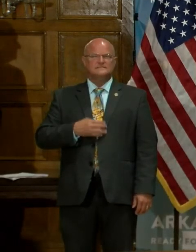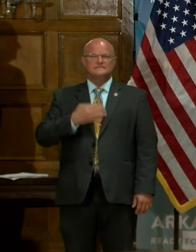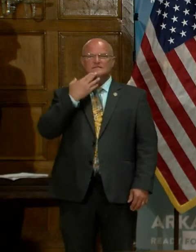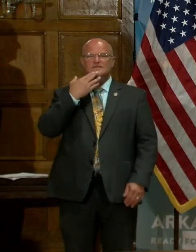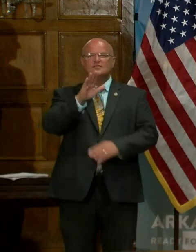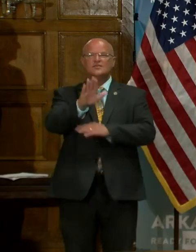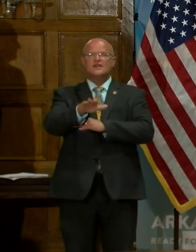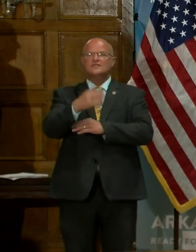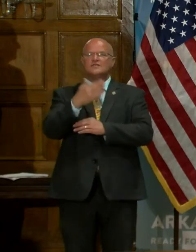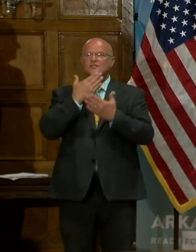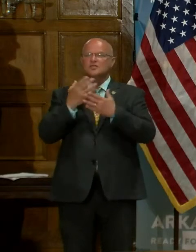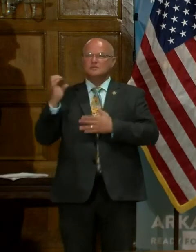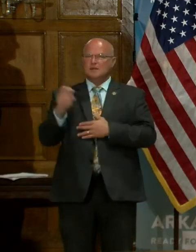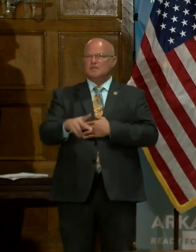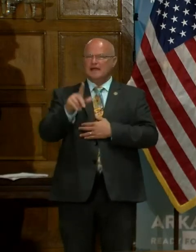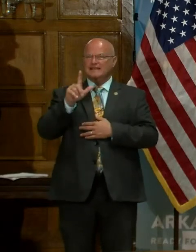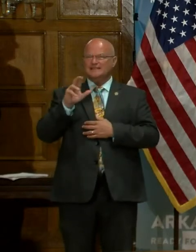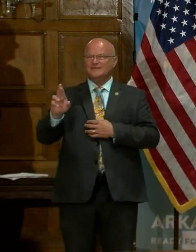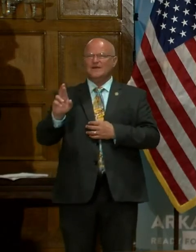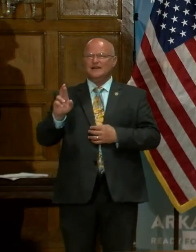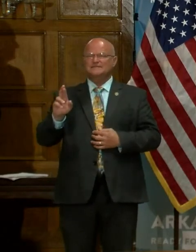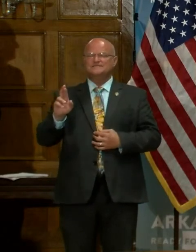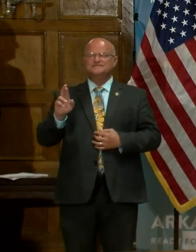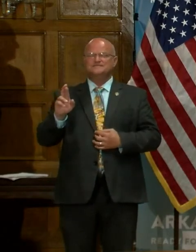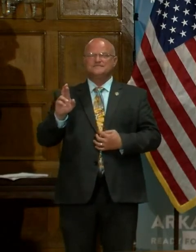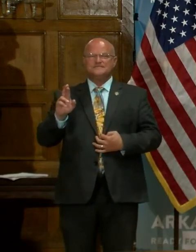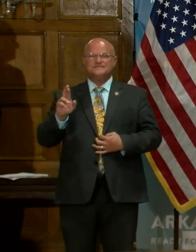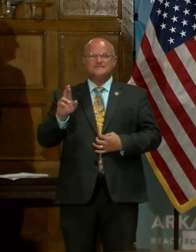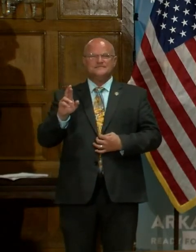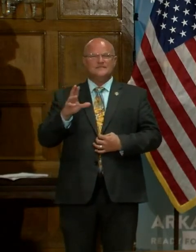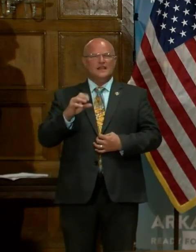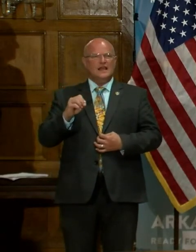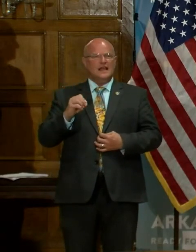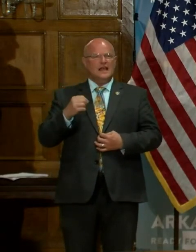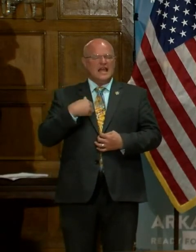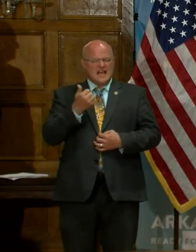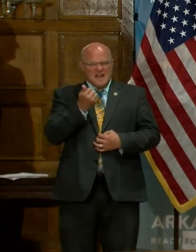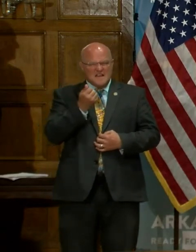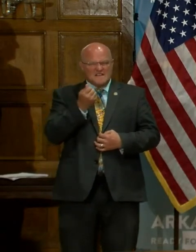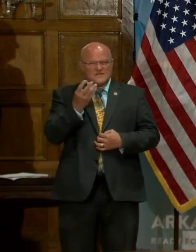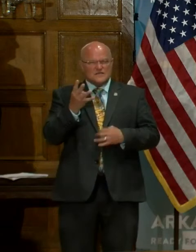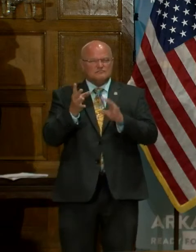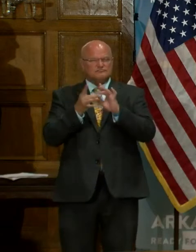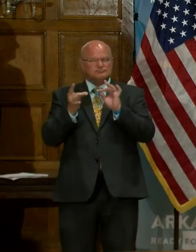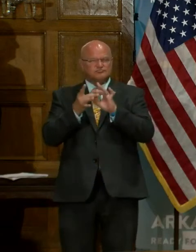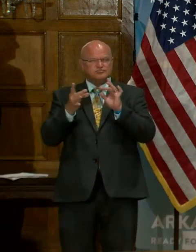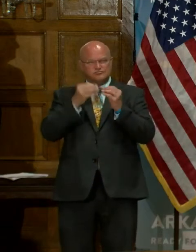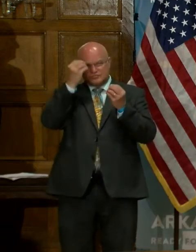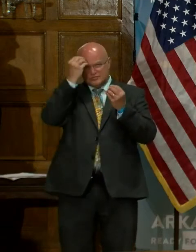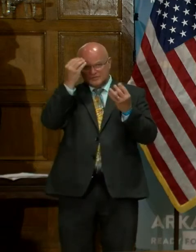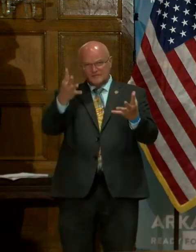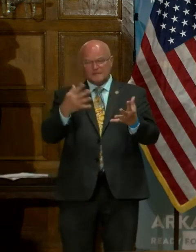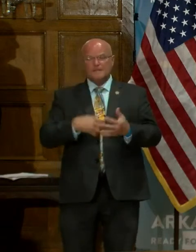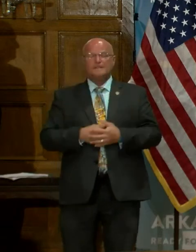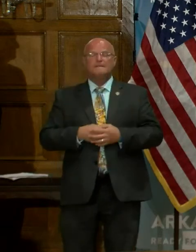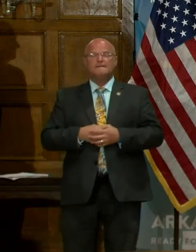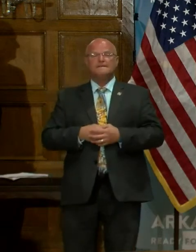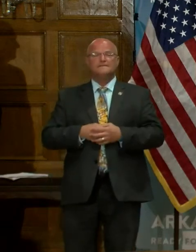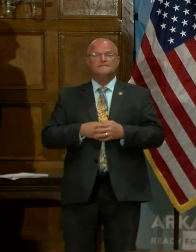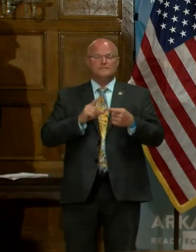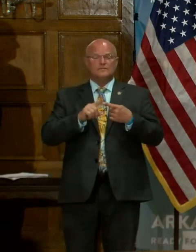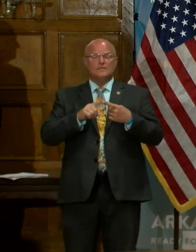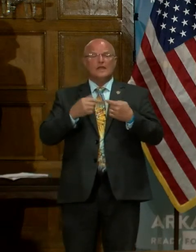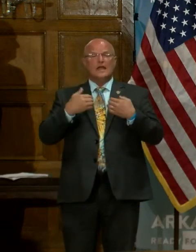Good afternoon. It's good to be back in Little Rock, and just have a few remarks I wanted to share. One is that we had